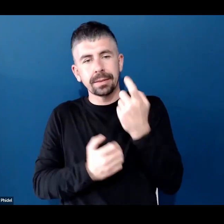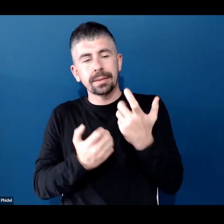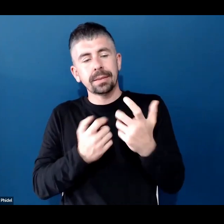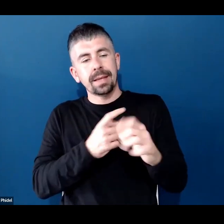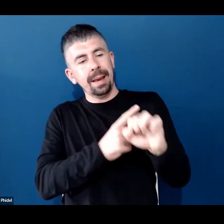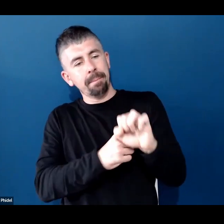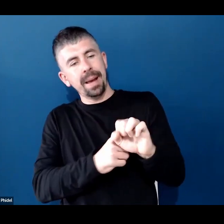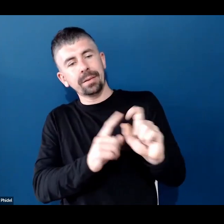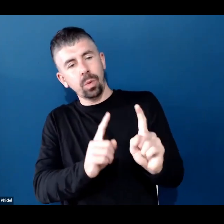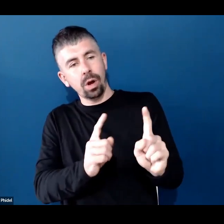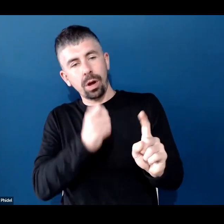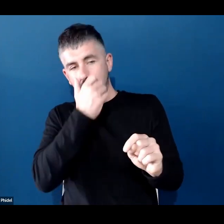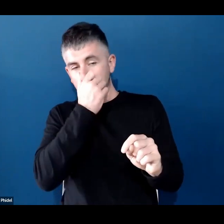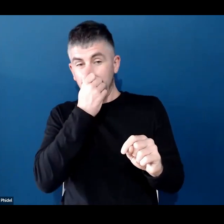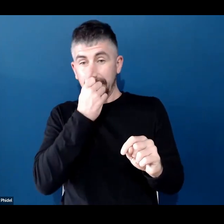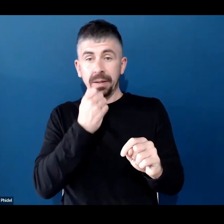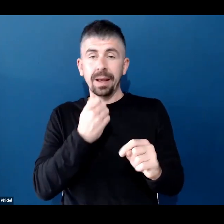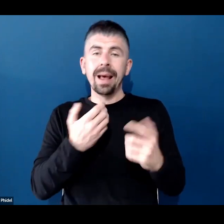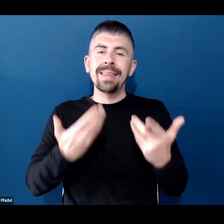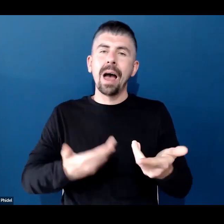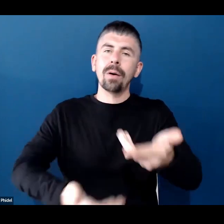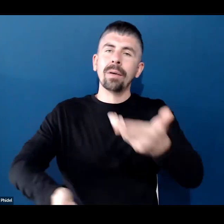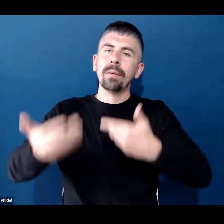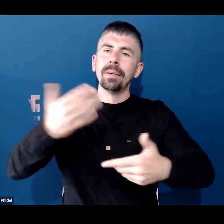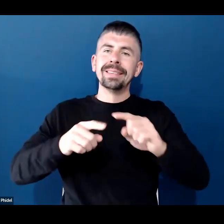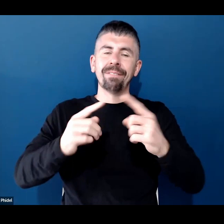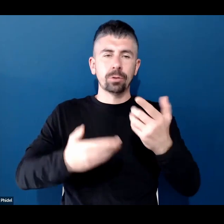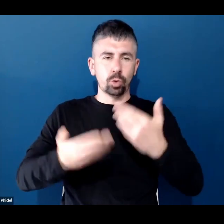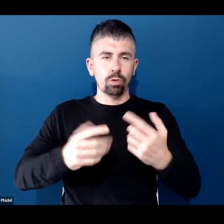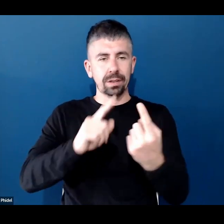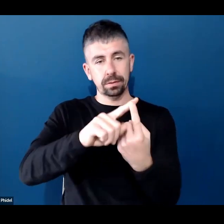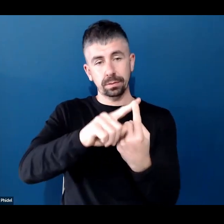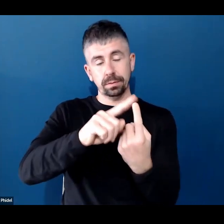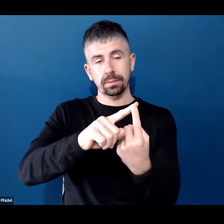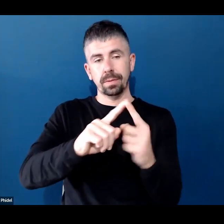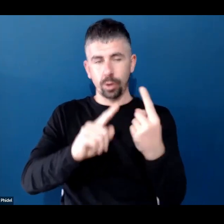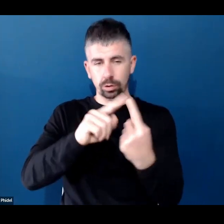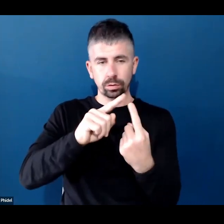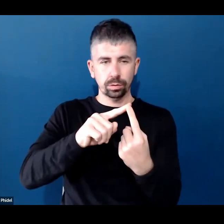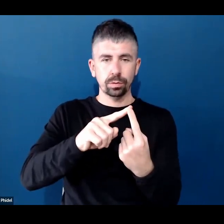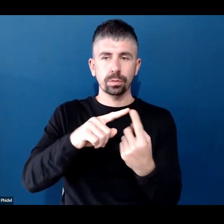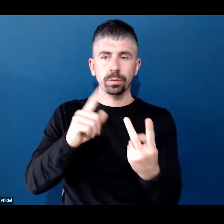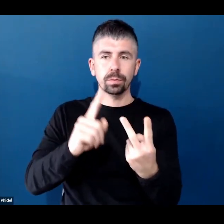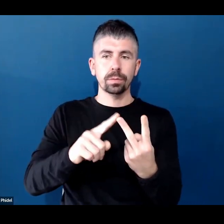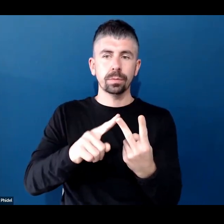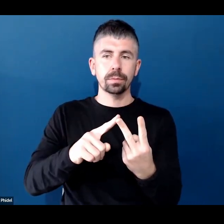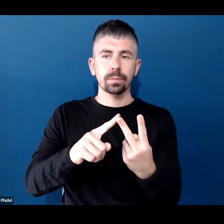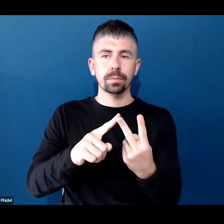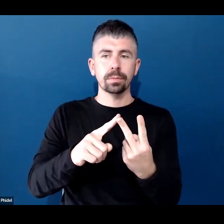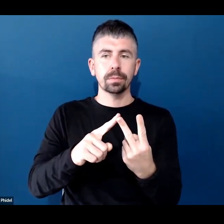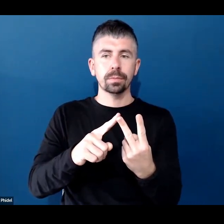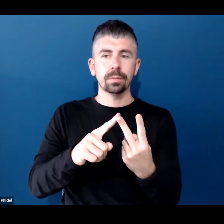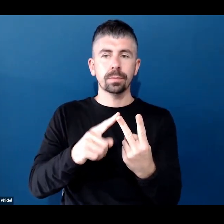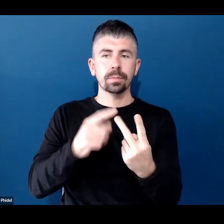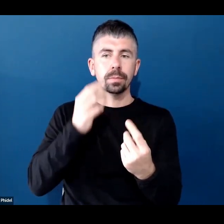account, and that tells a different story. So that's the first step. And then that step is